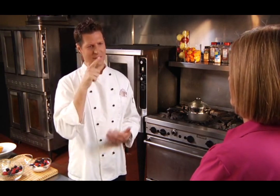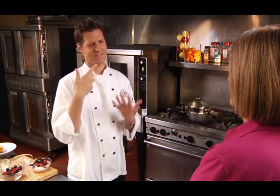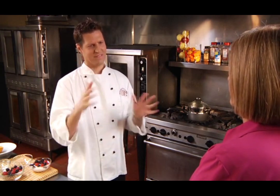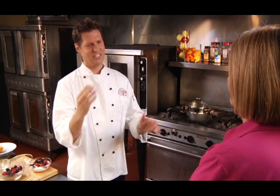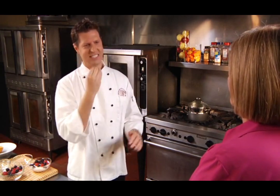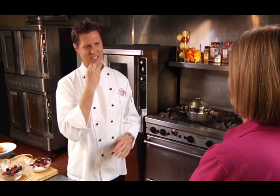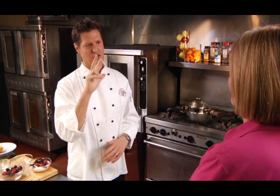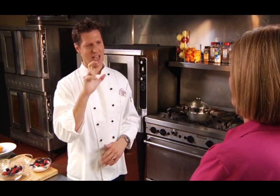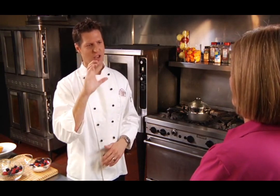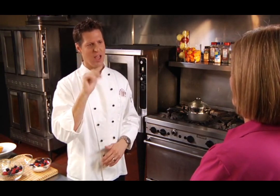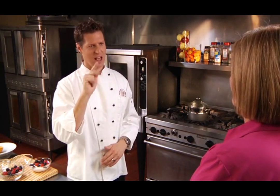300 calories.